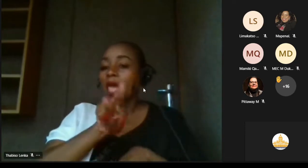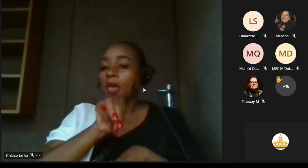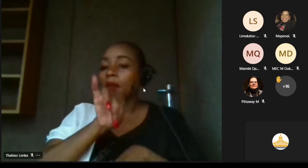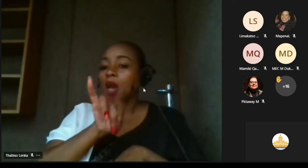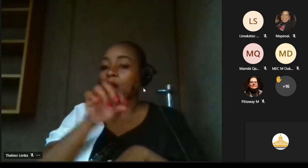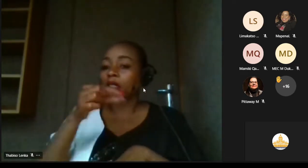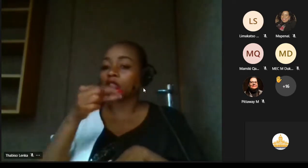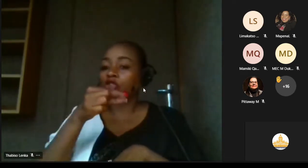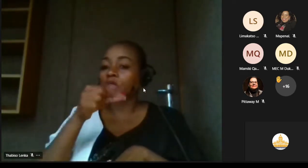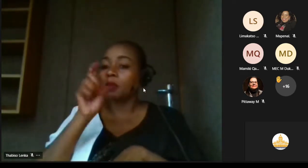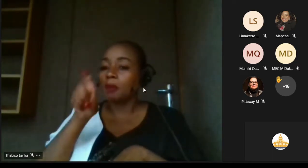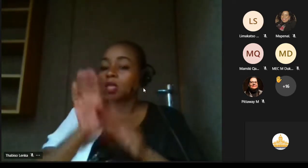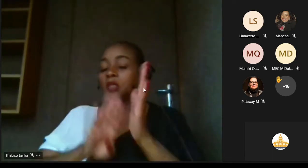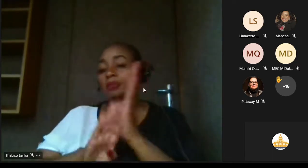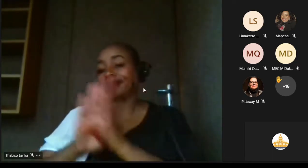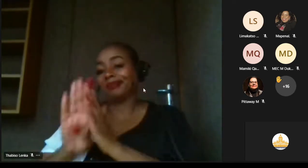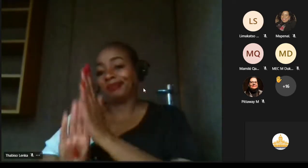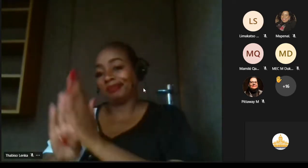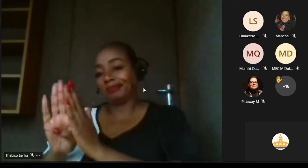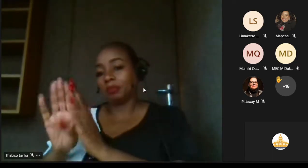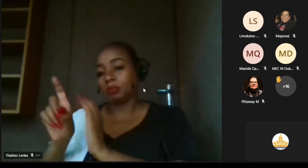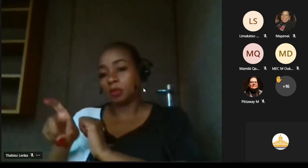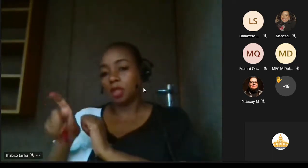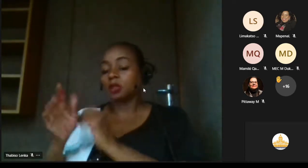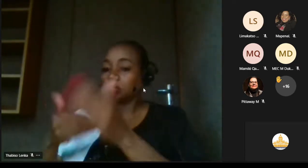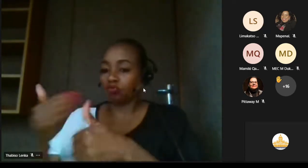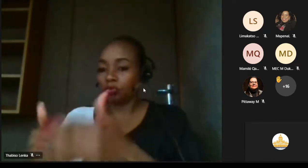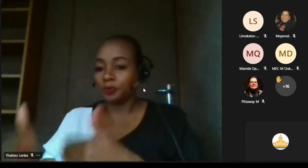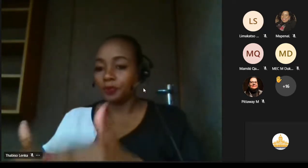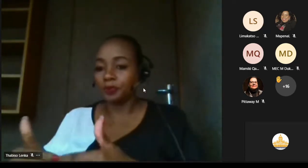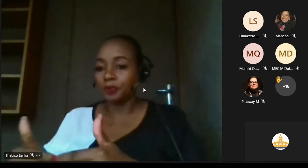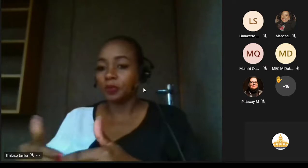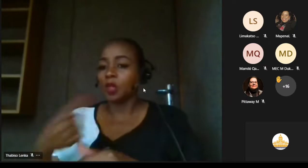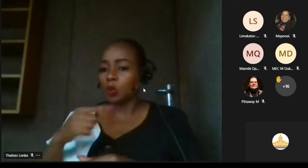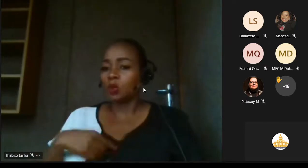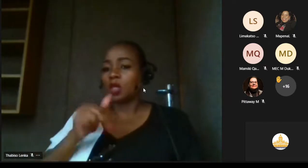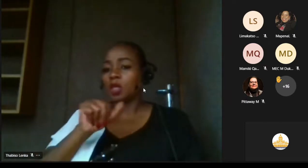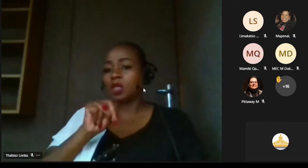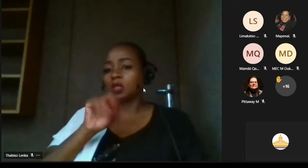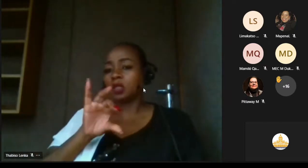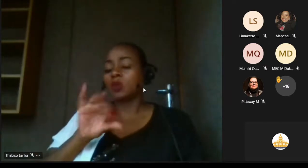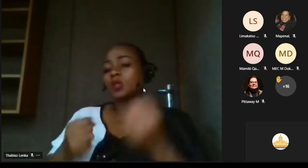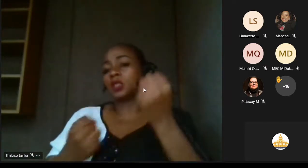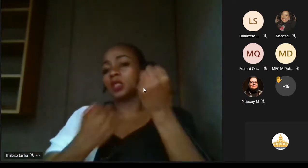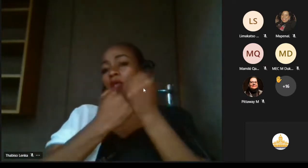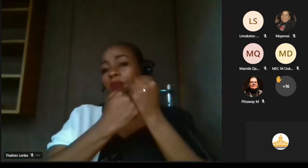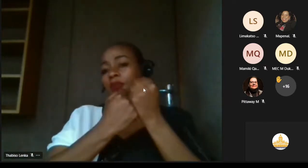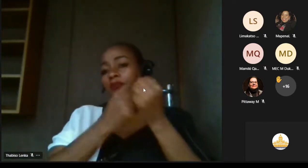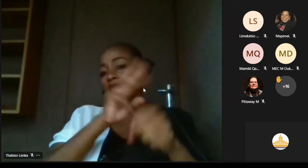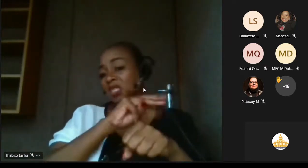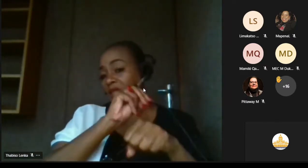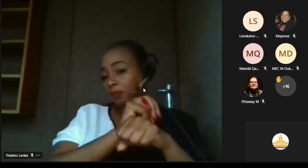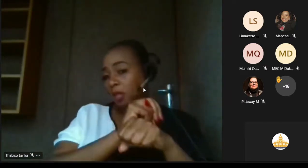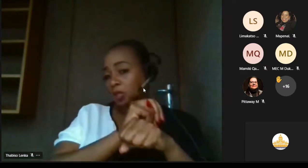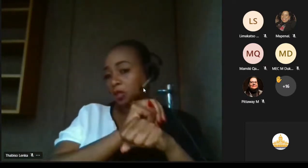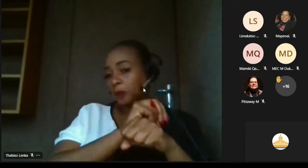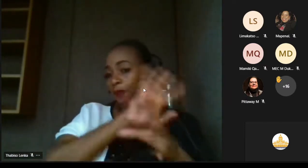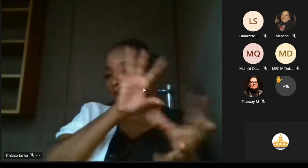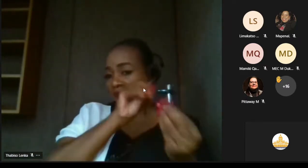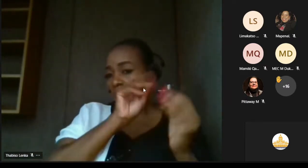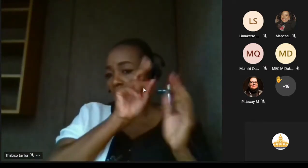also be increased over the term. Honourable Speaker, the ANC thus supports the growth-led municipality adjustments to the